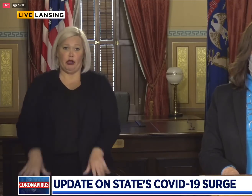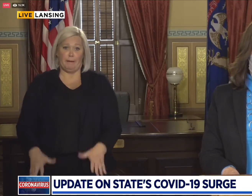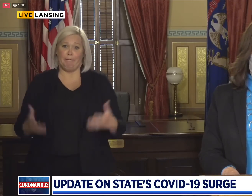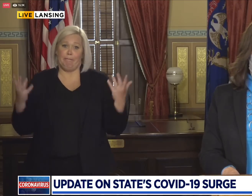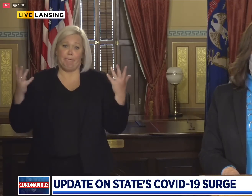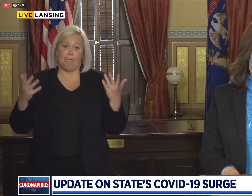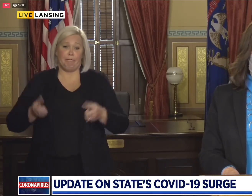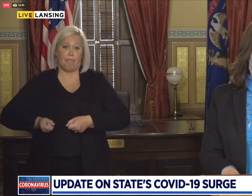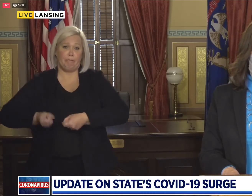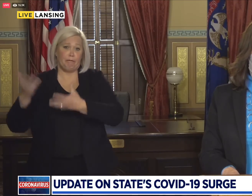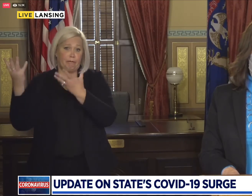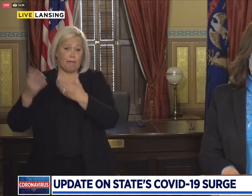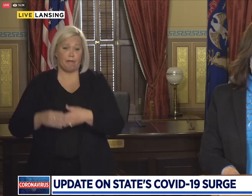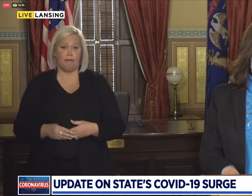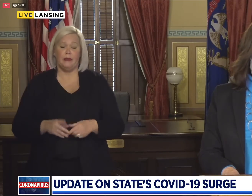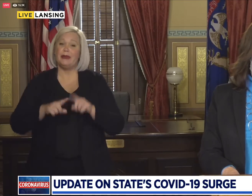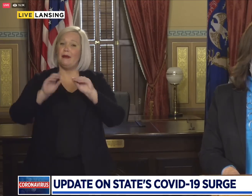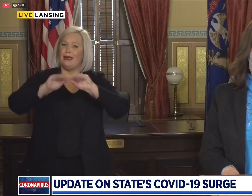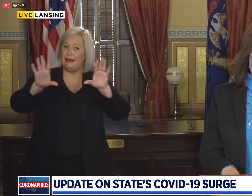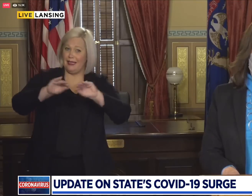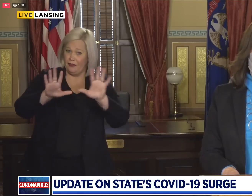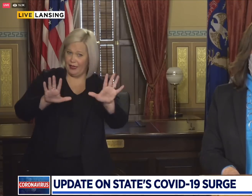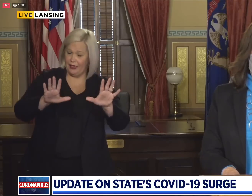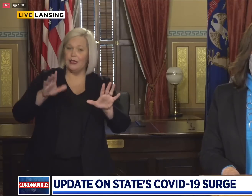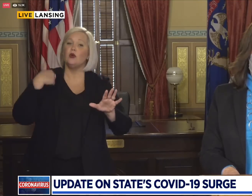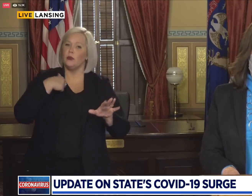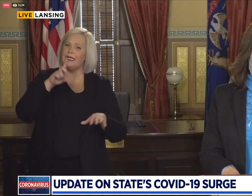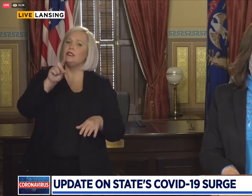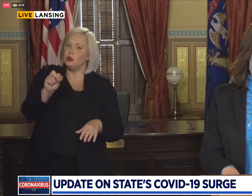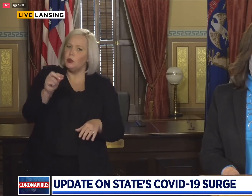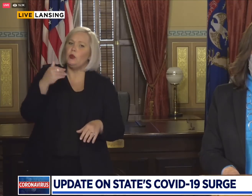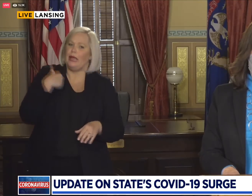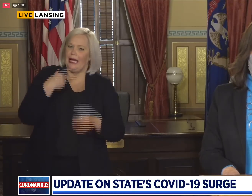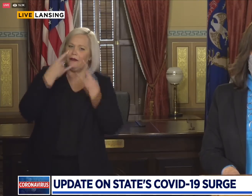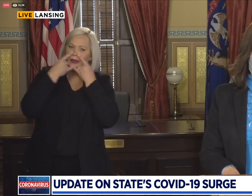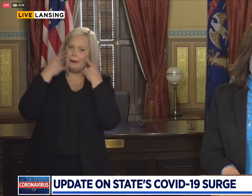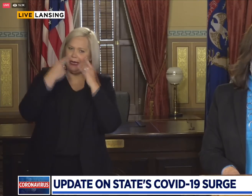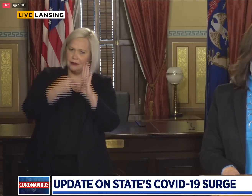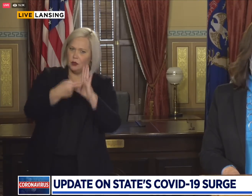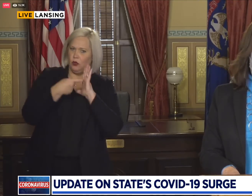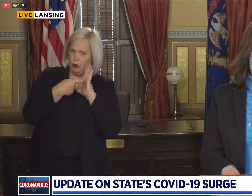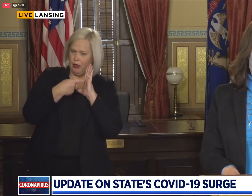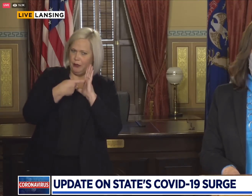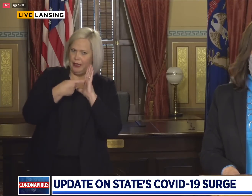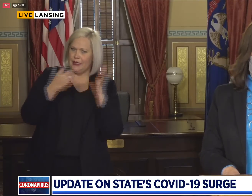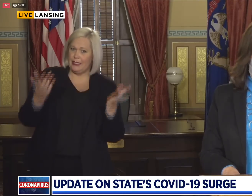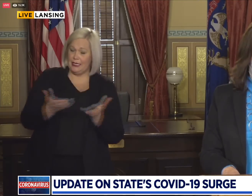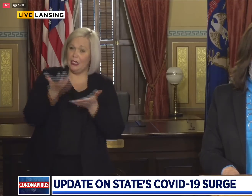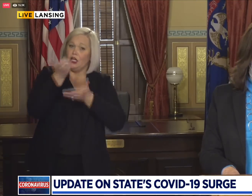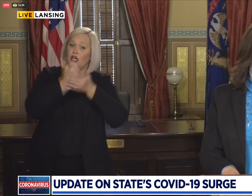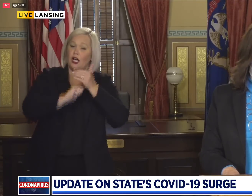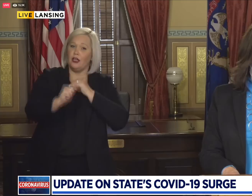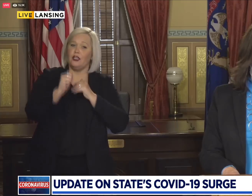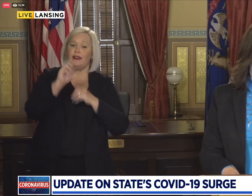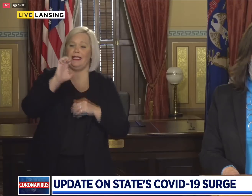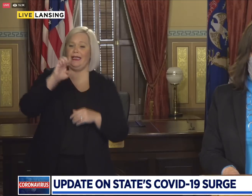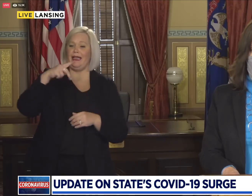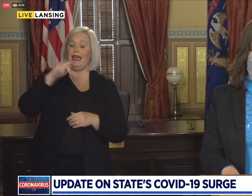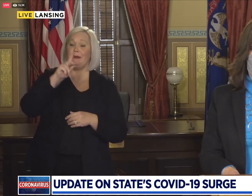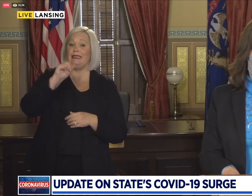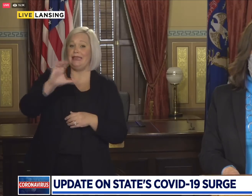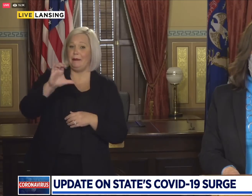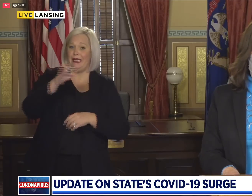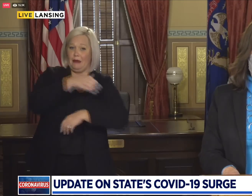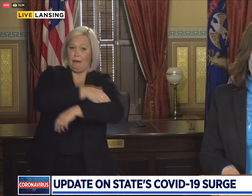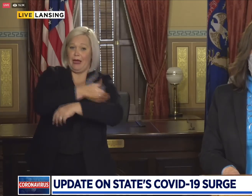to clarify for people at home, we do have a mask mandate in Michigan. It is derivative of the epidemic powers of our Department of